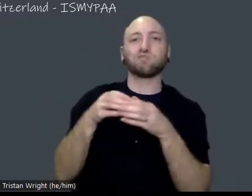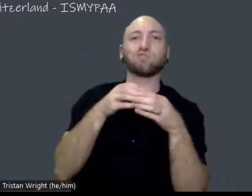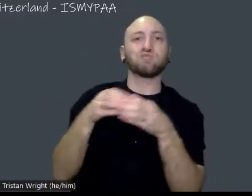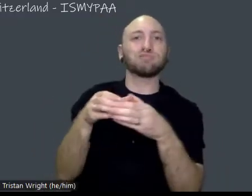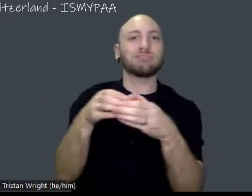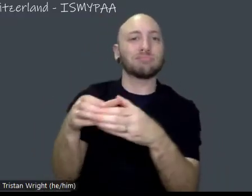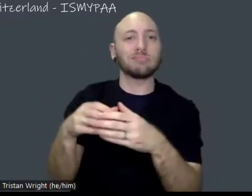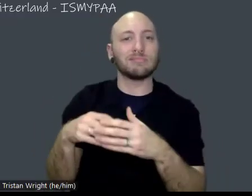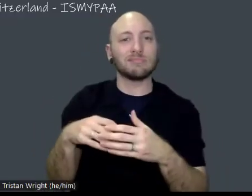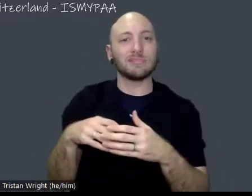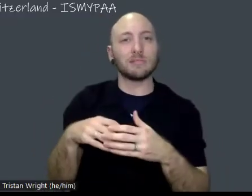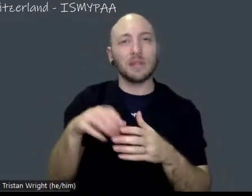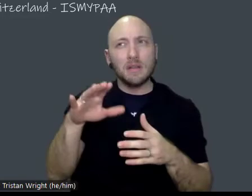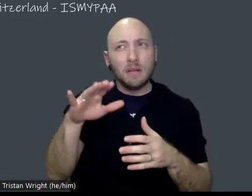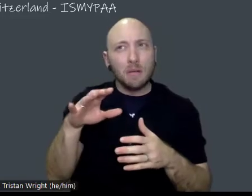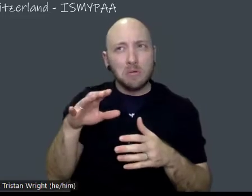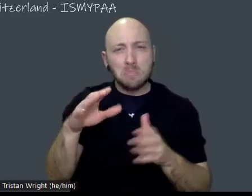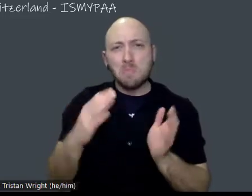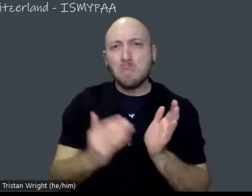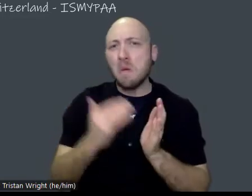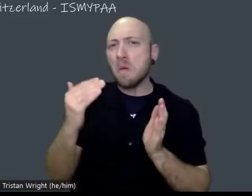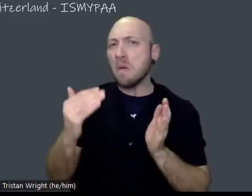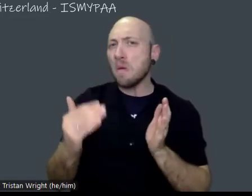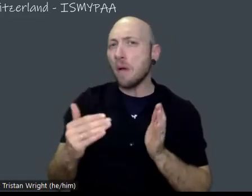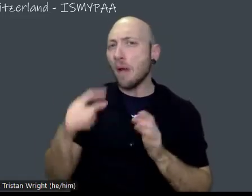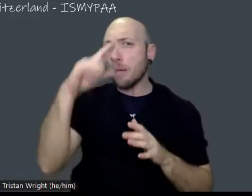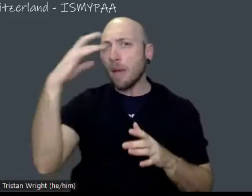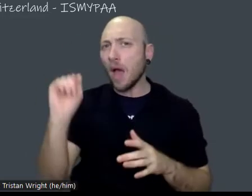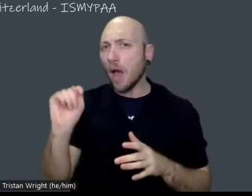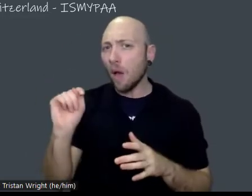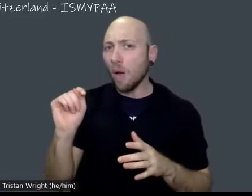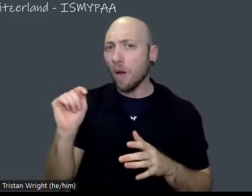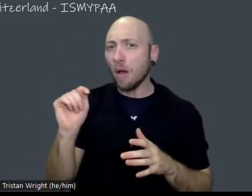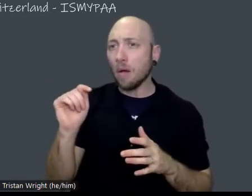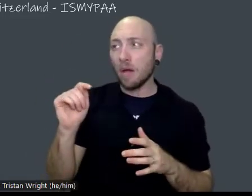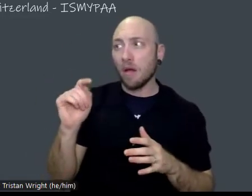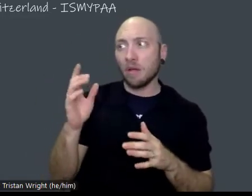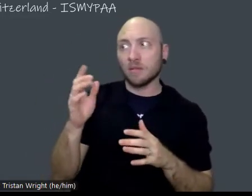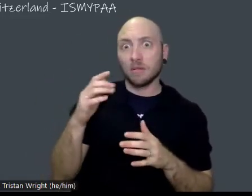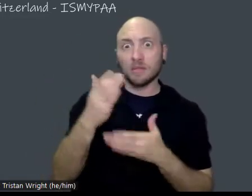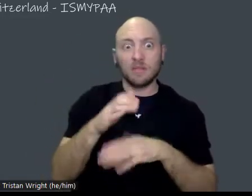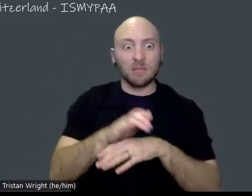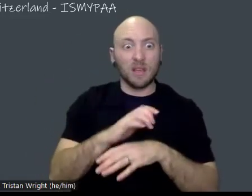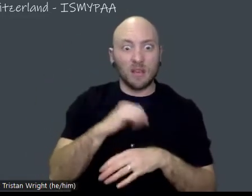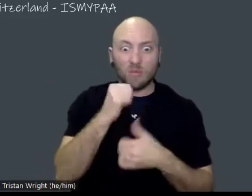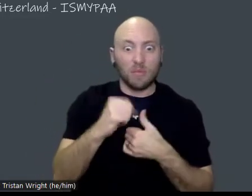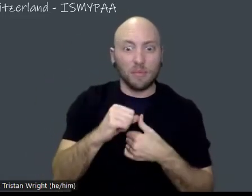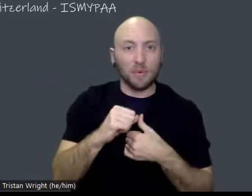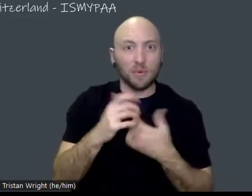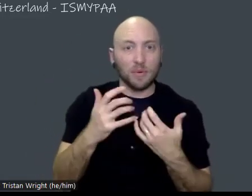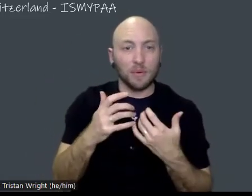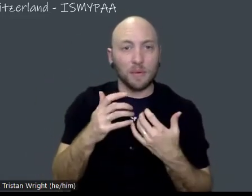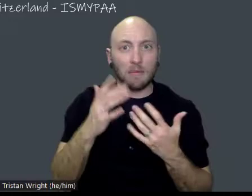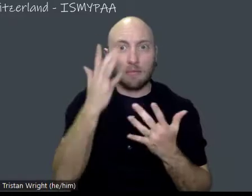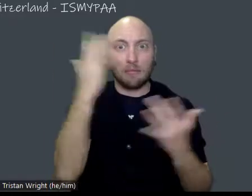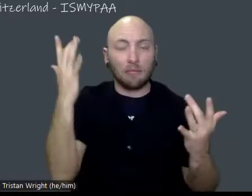Sometimes I had already my blackouts from parts of the night before. I didn't remember. I remember I was